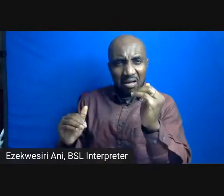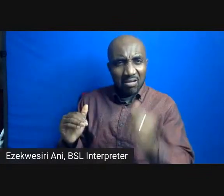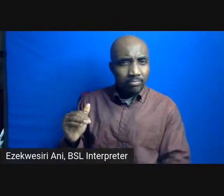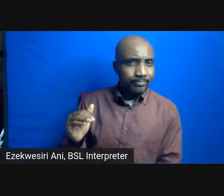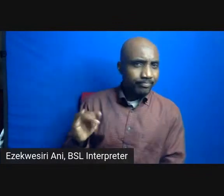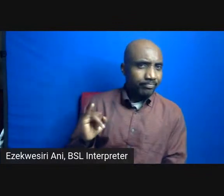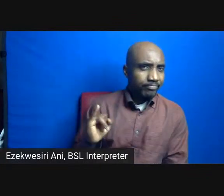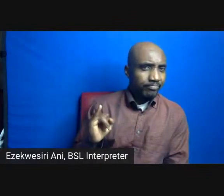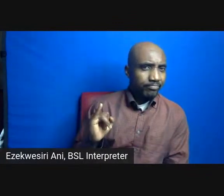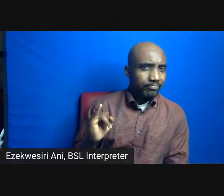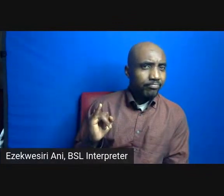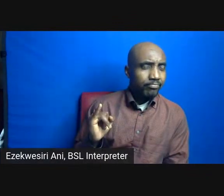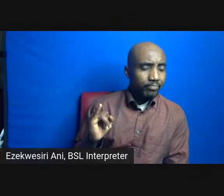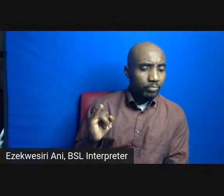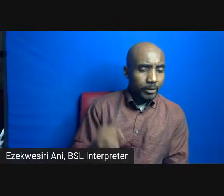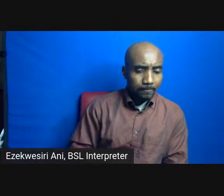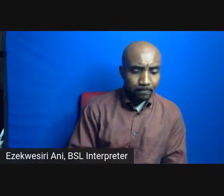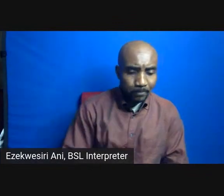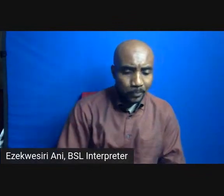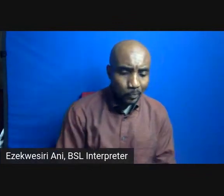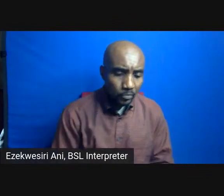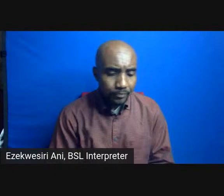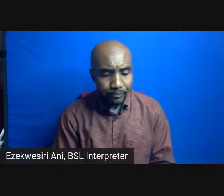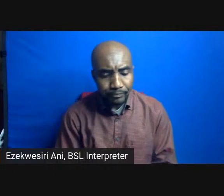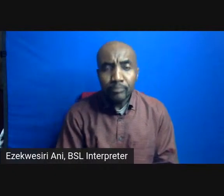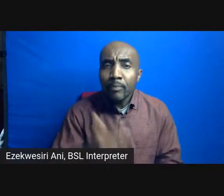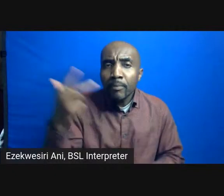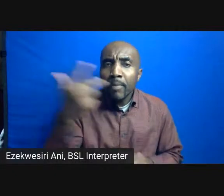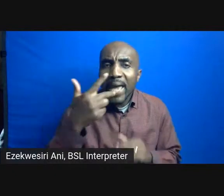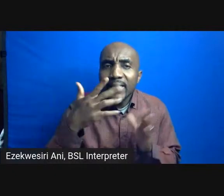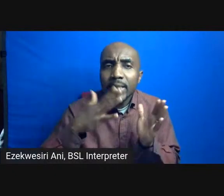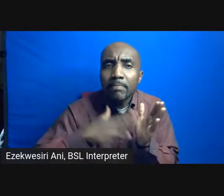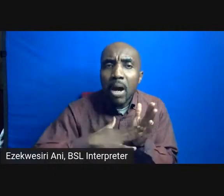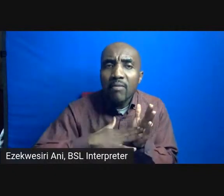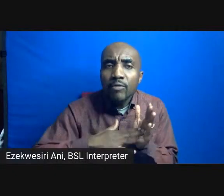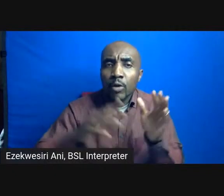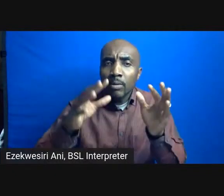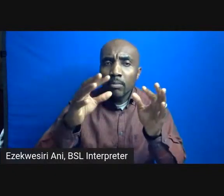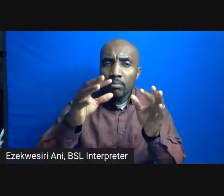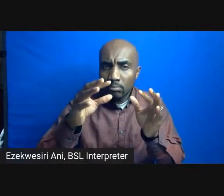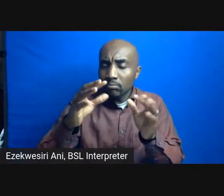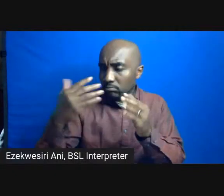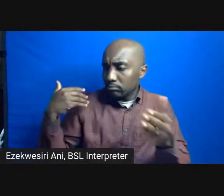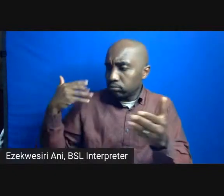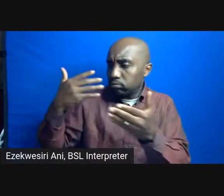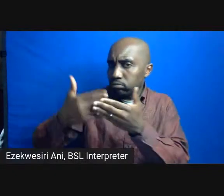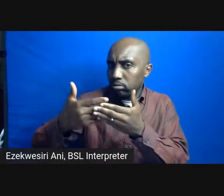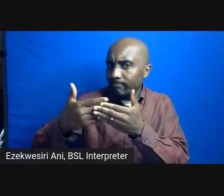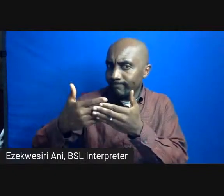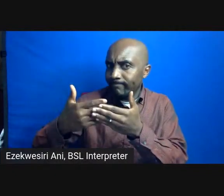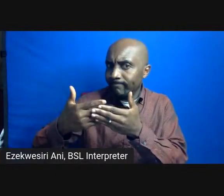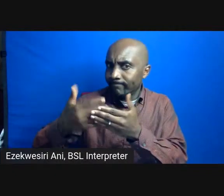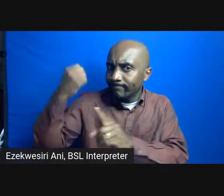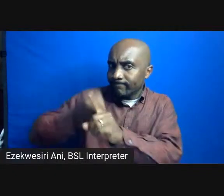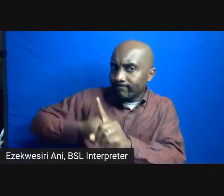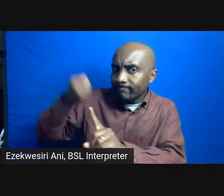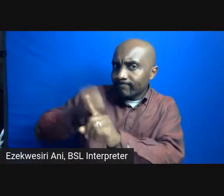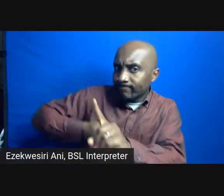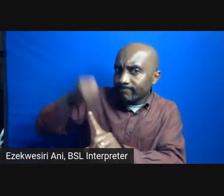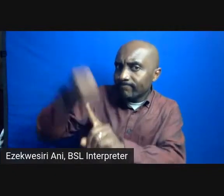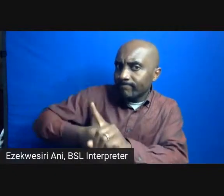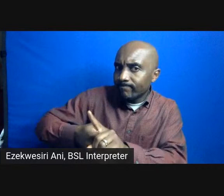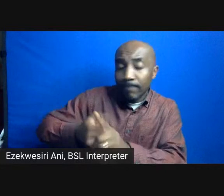events that have unfolded in the last 18 months leave no one in any doubt as to what